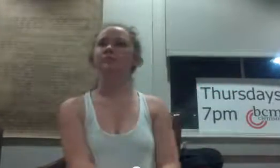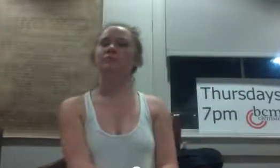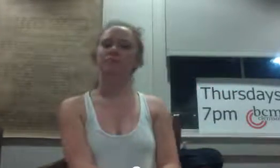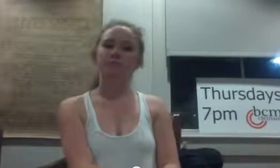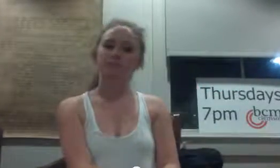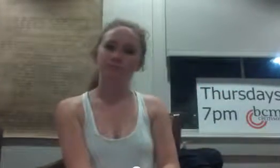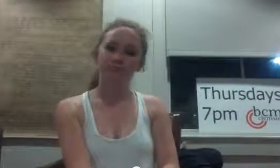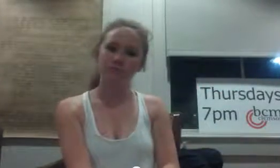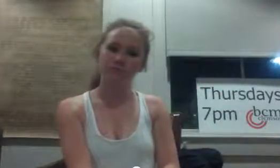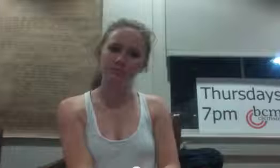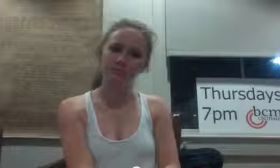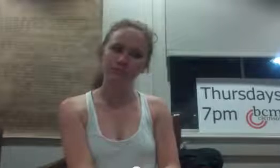Hey, stop.